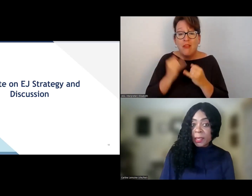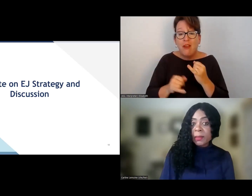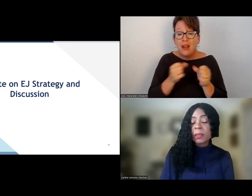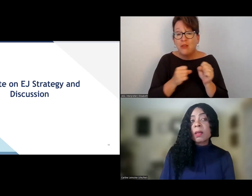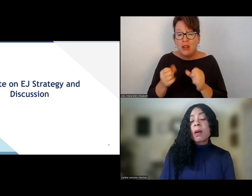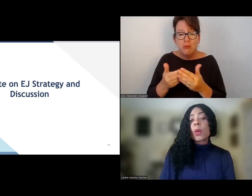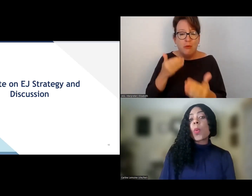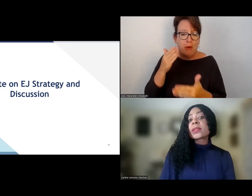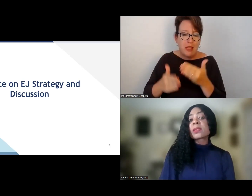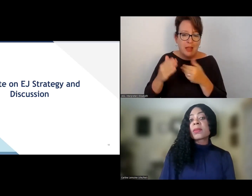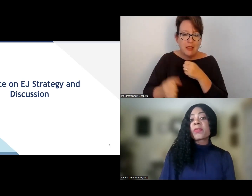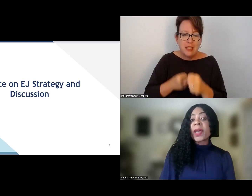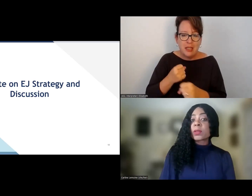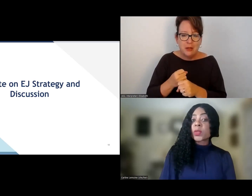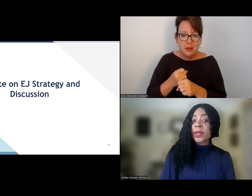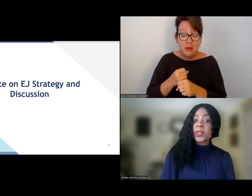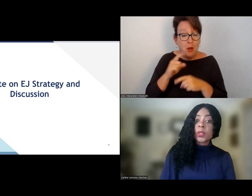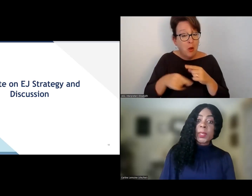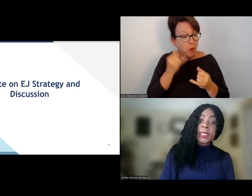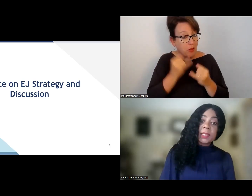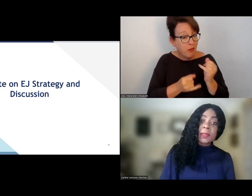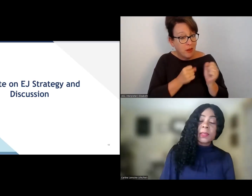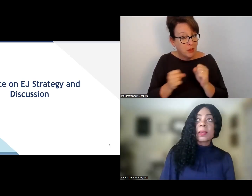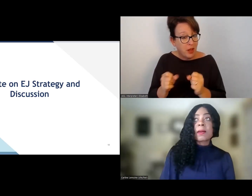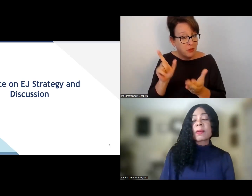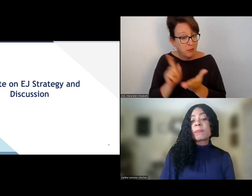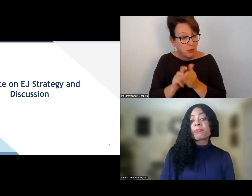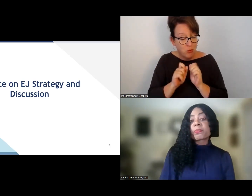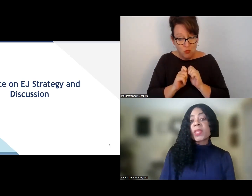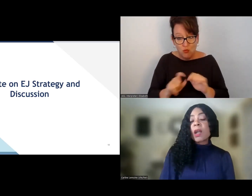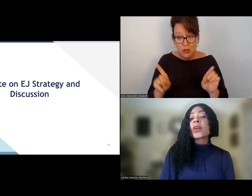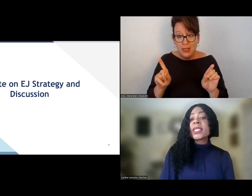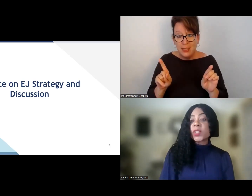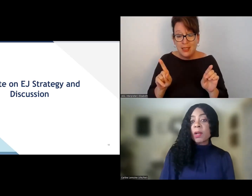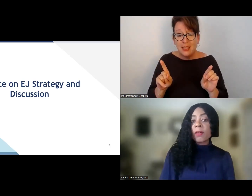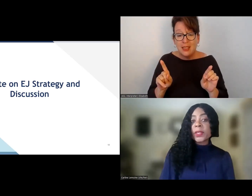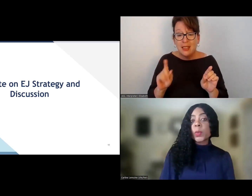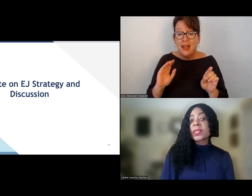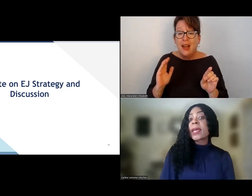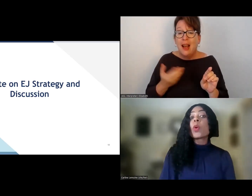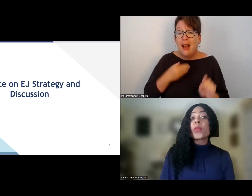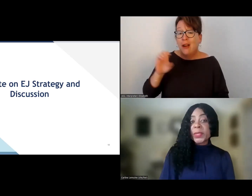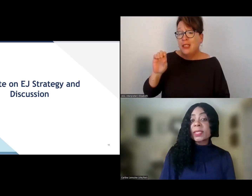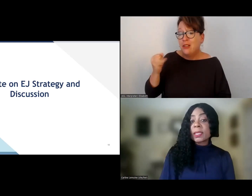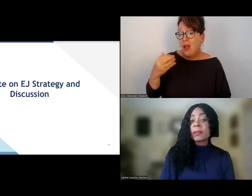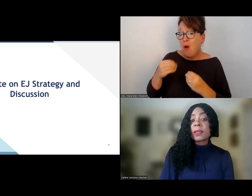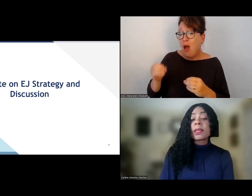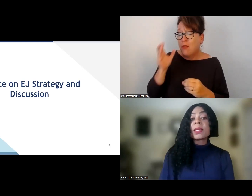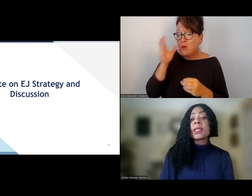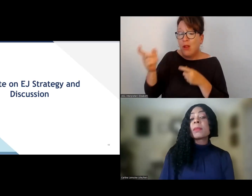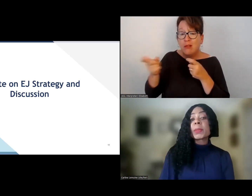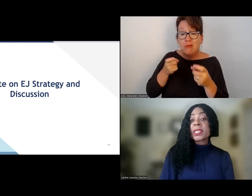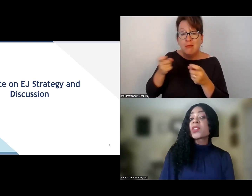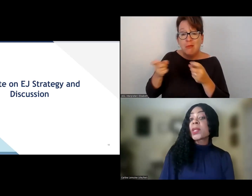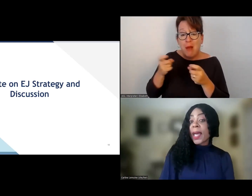the year. Once the final strategy is released, our EJ office will then oversee